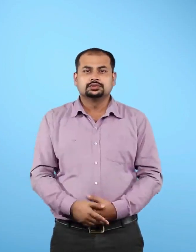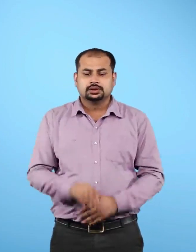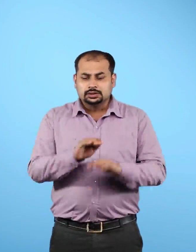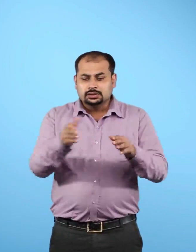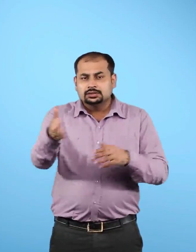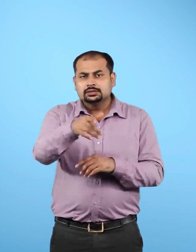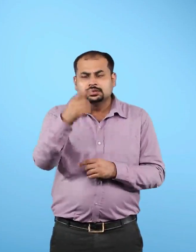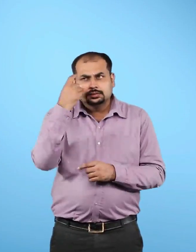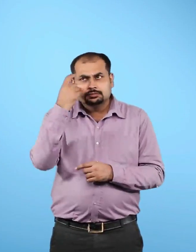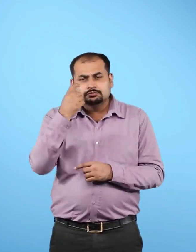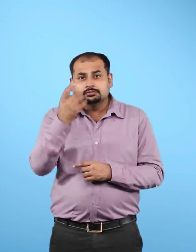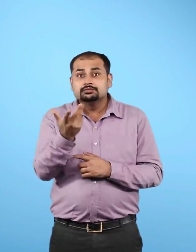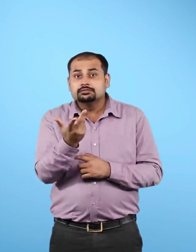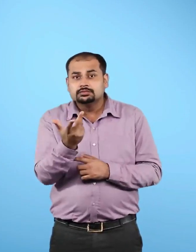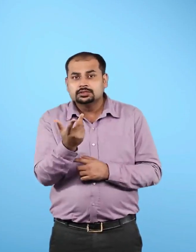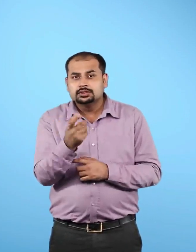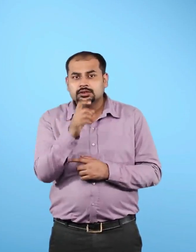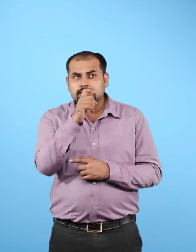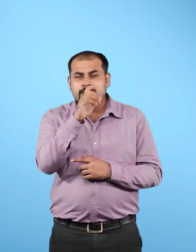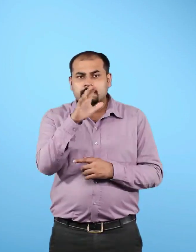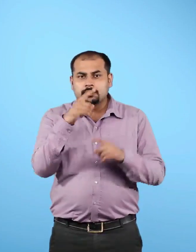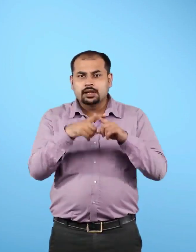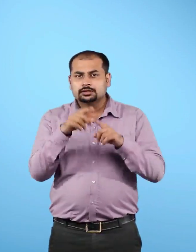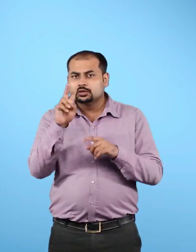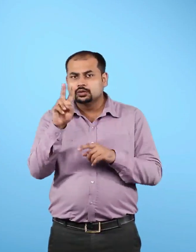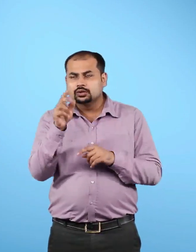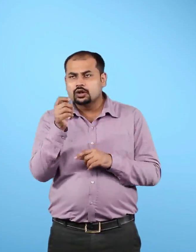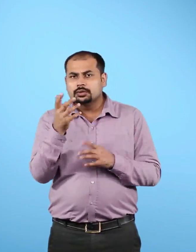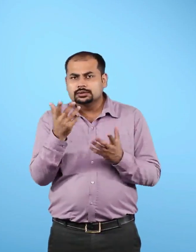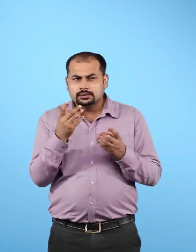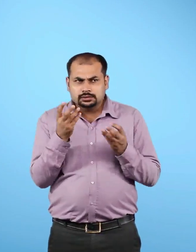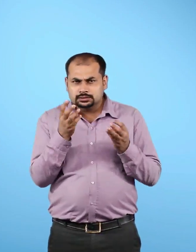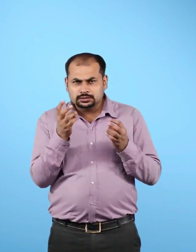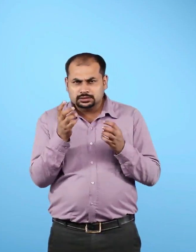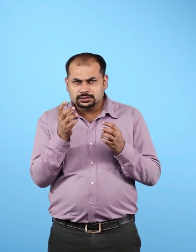can be thought of as 2 50-paisa coins